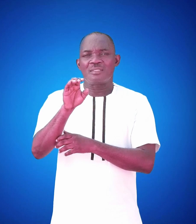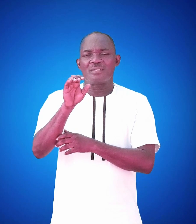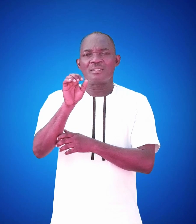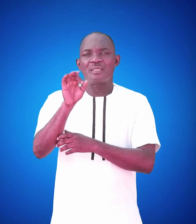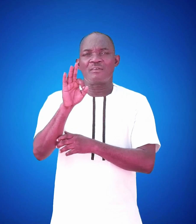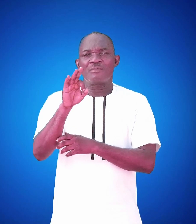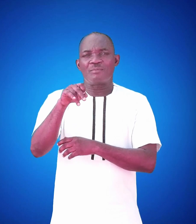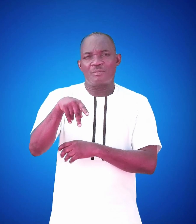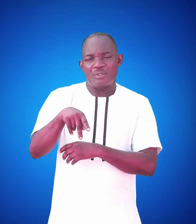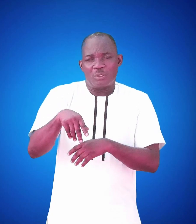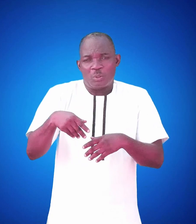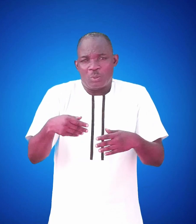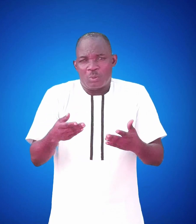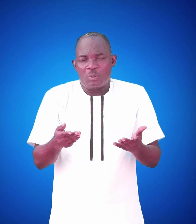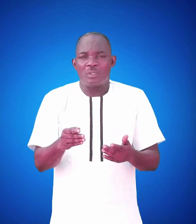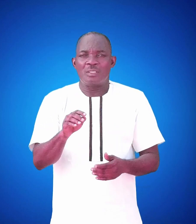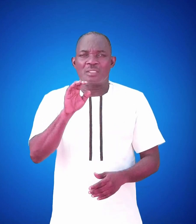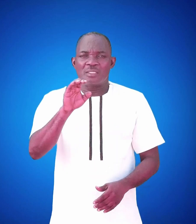CFP or